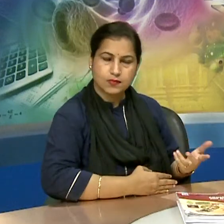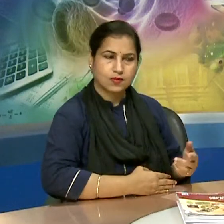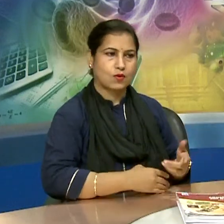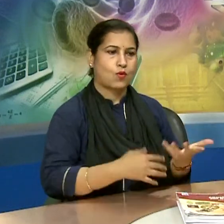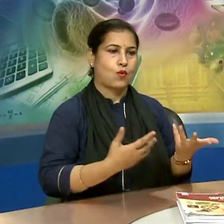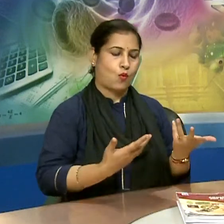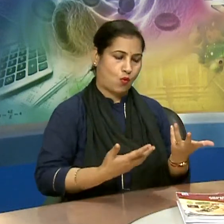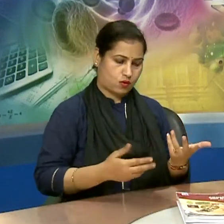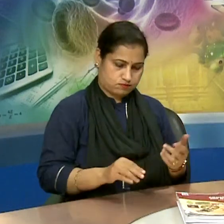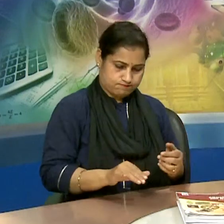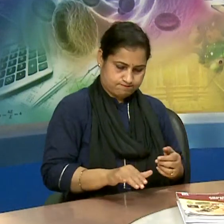person to person